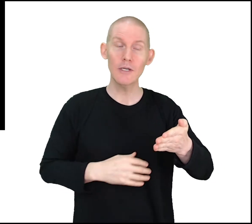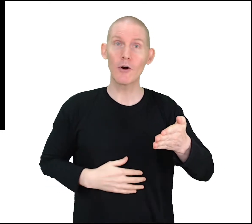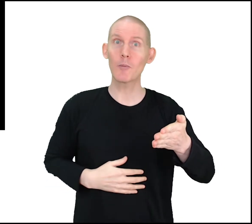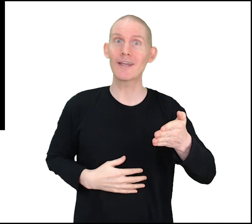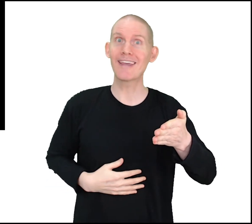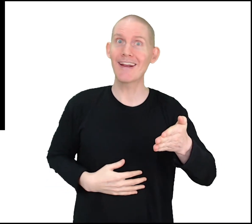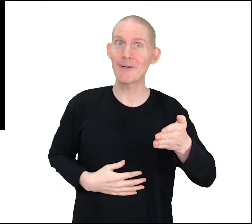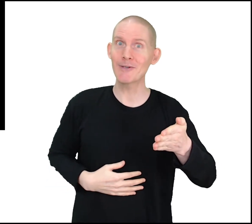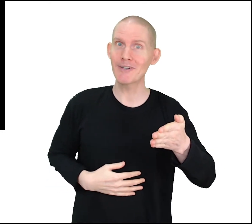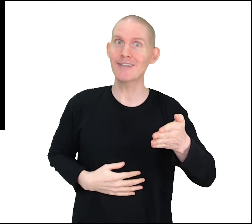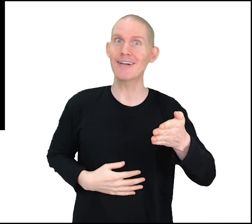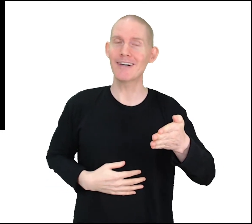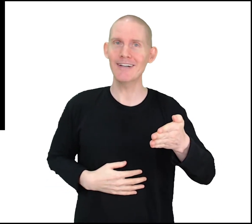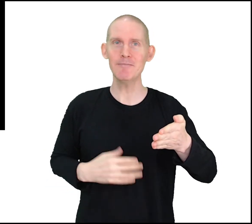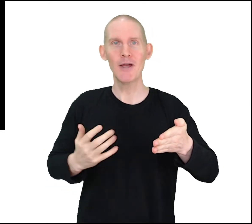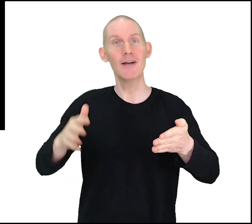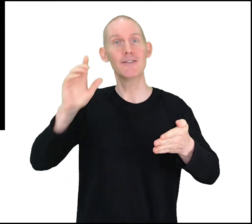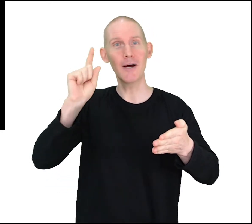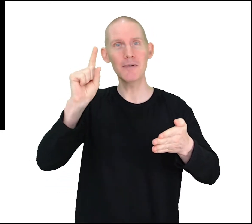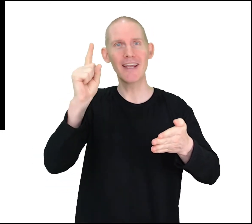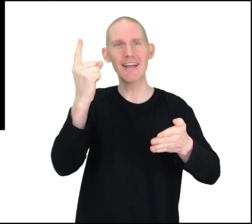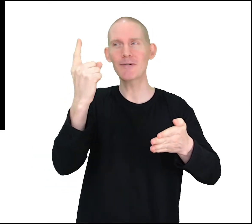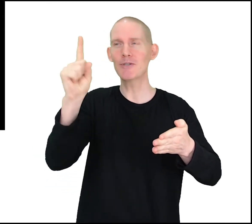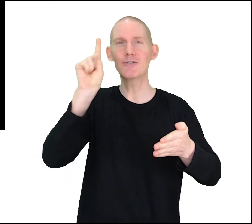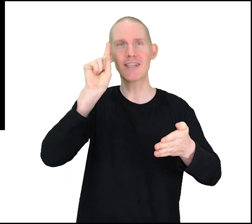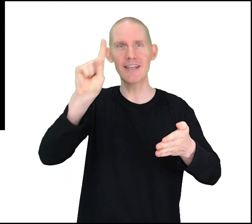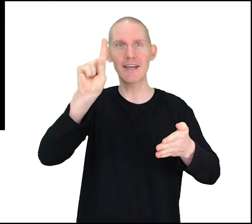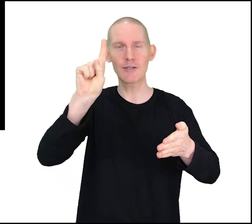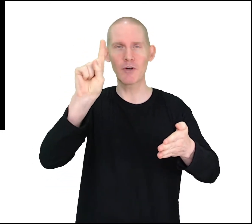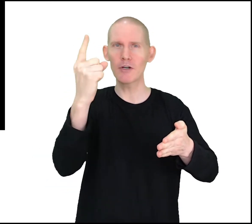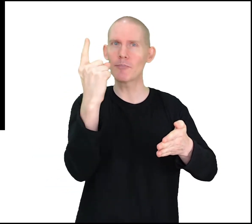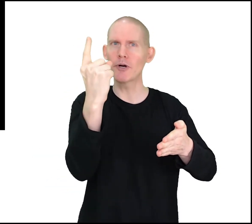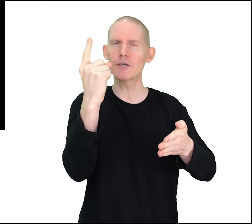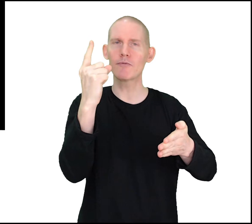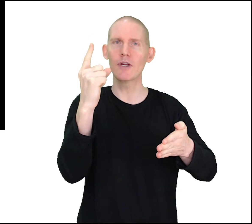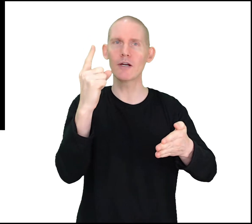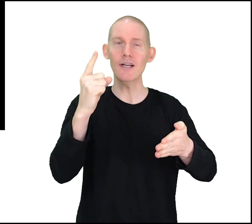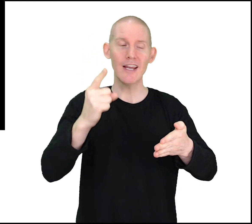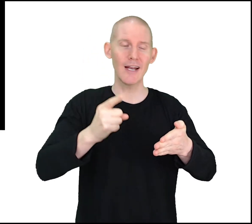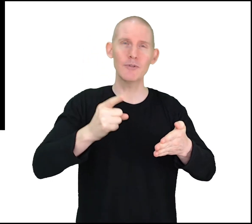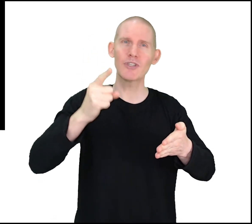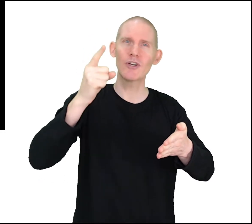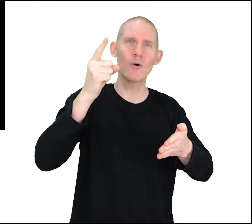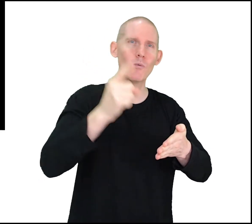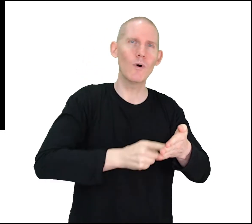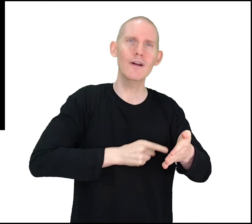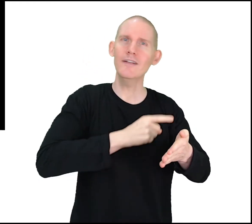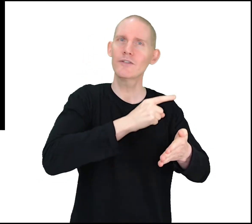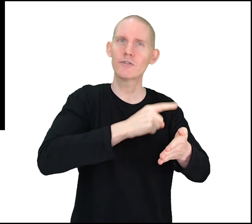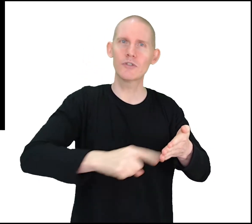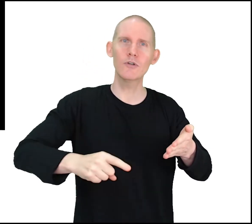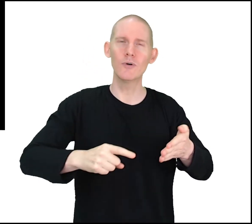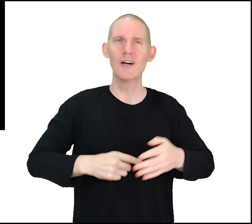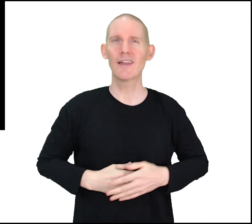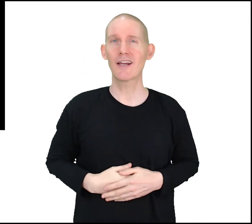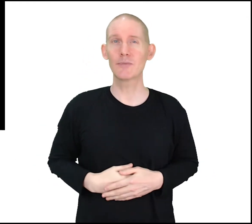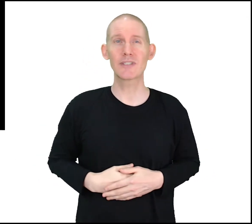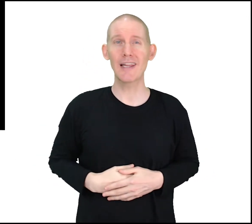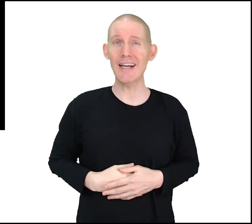my calendar. Dominant hand, I'm going to use the index finger, pointer finger, and I'm just going to go 1, 2, like I'm slashing it